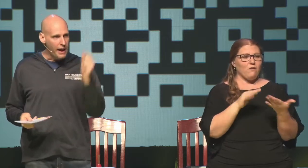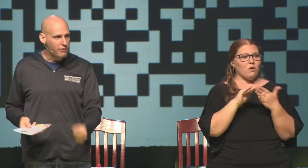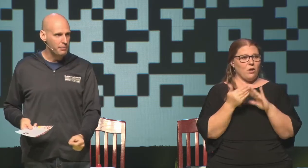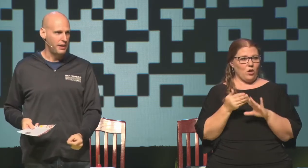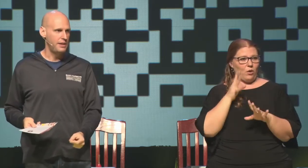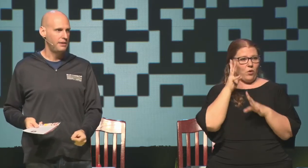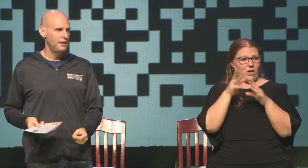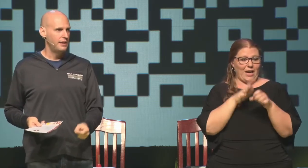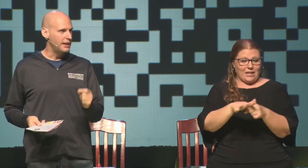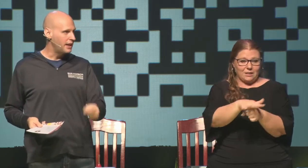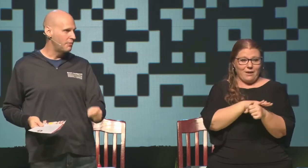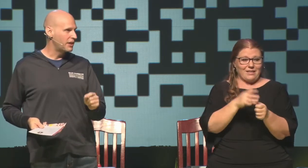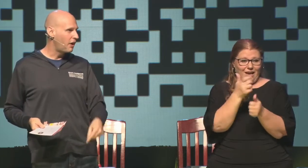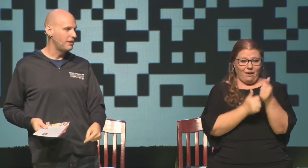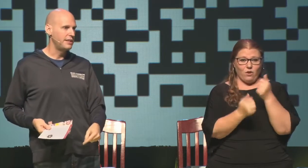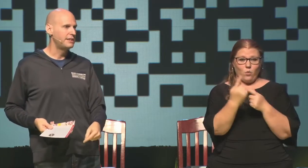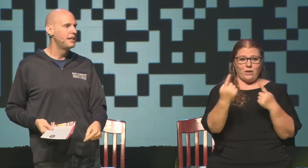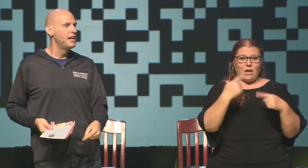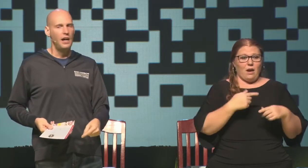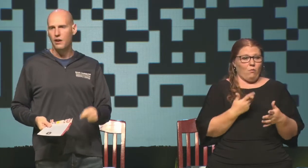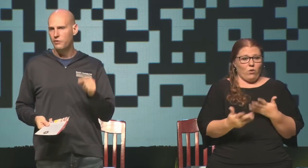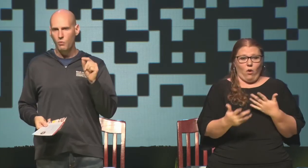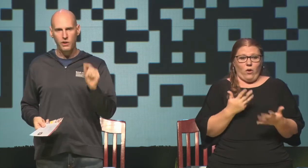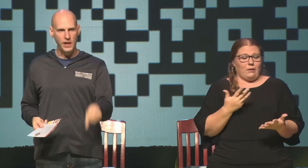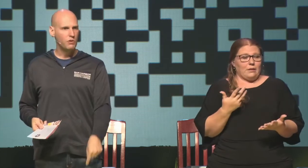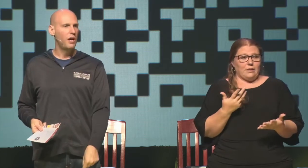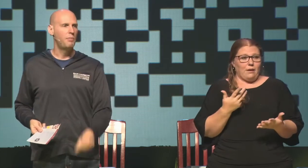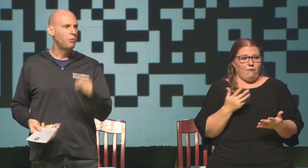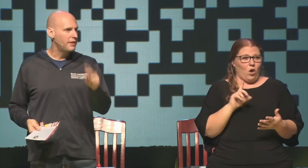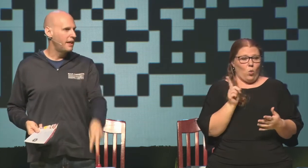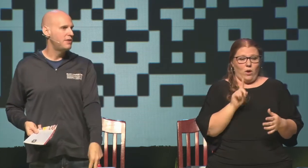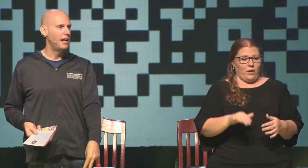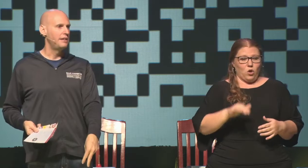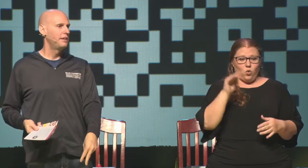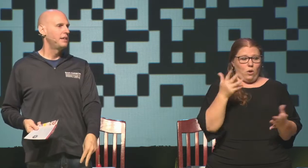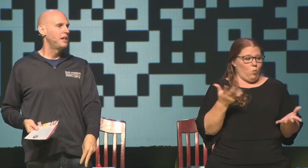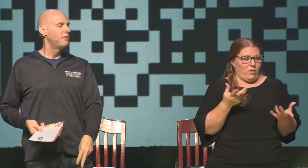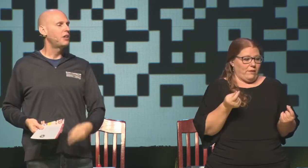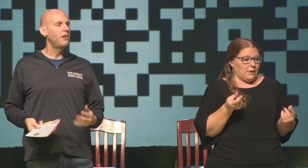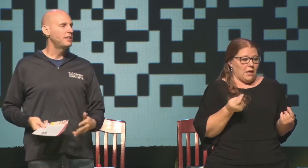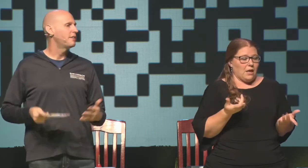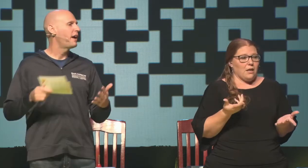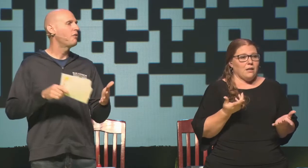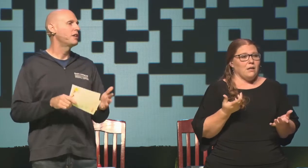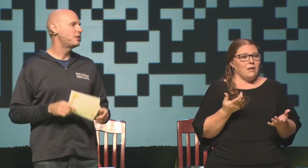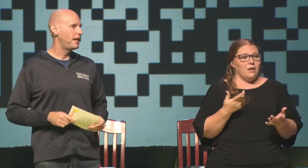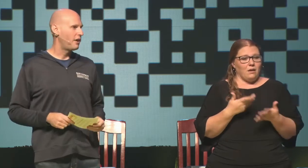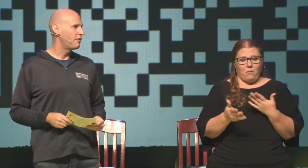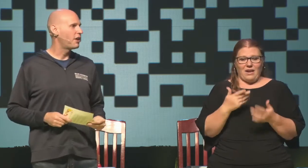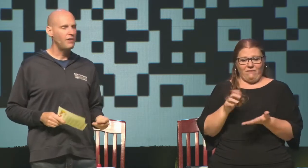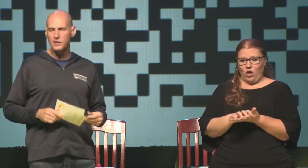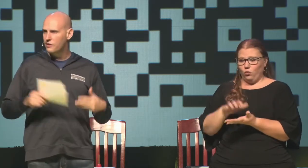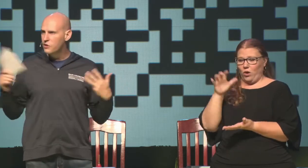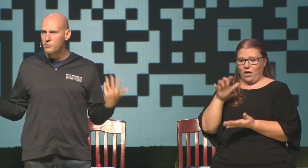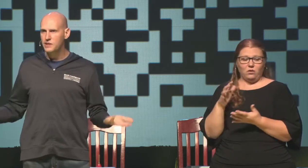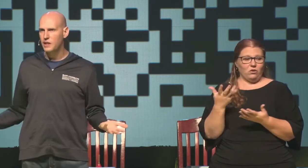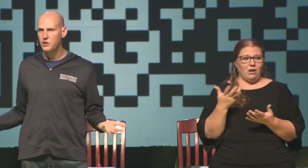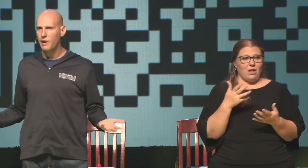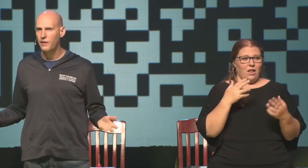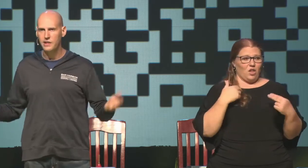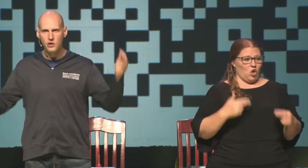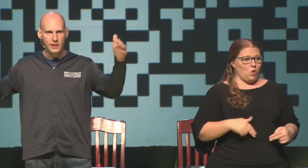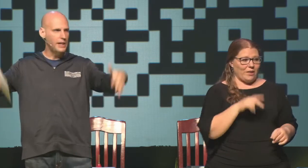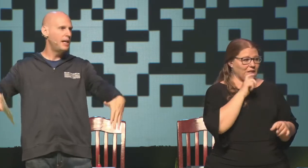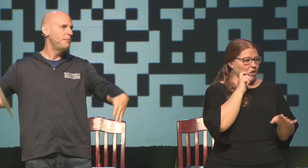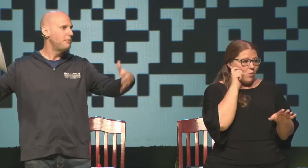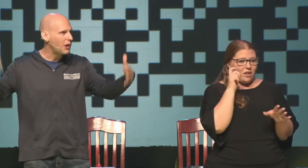where everybody can come regardless of where they grew up, what they've done, regardless of how rich they are, regardless of human